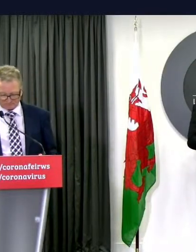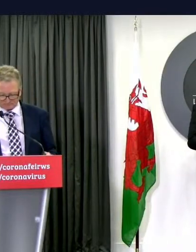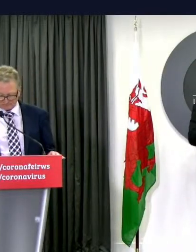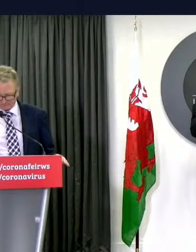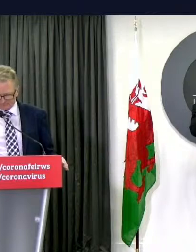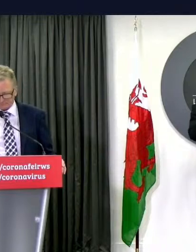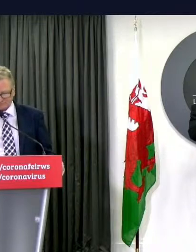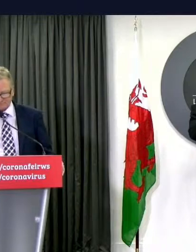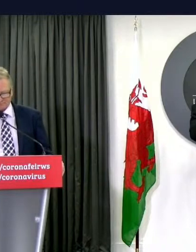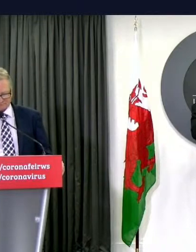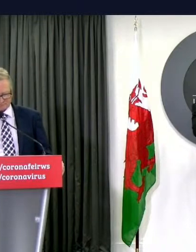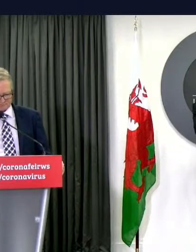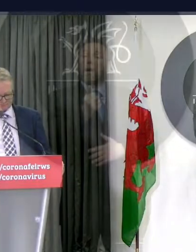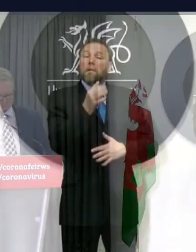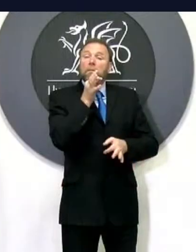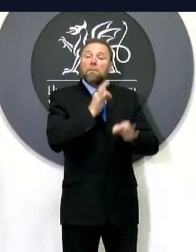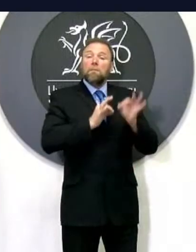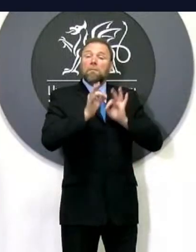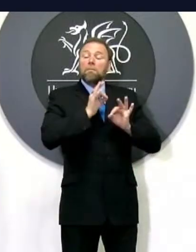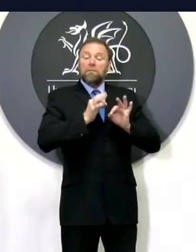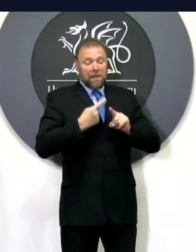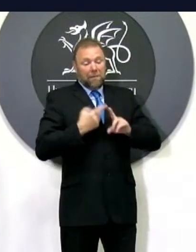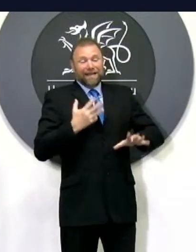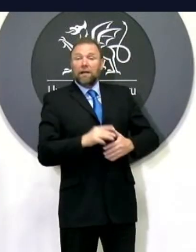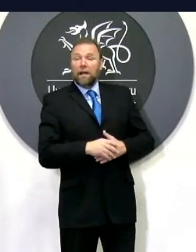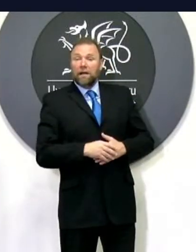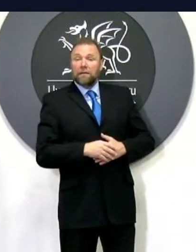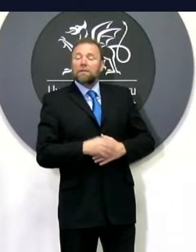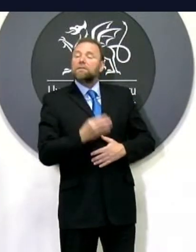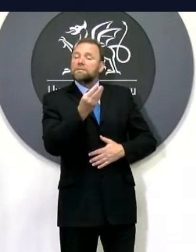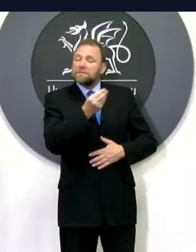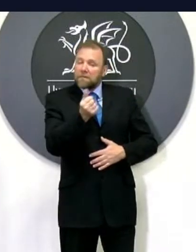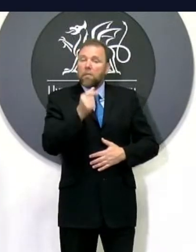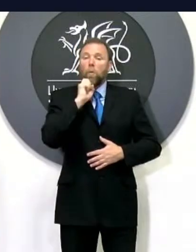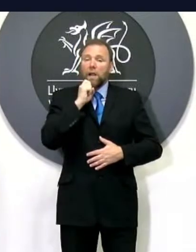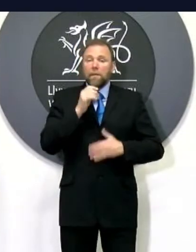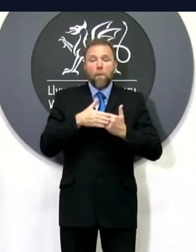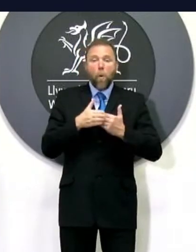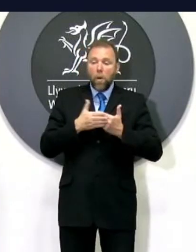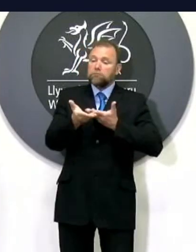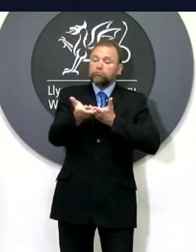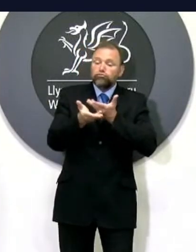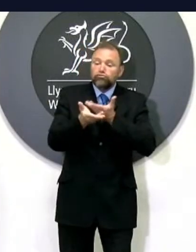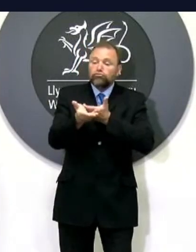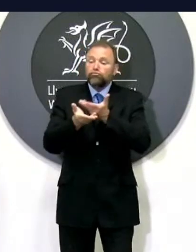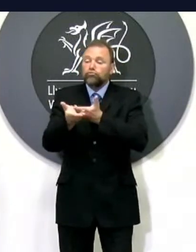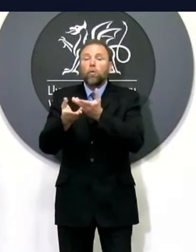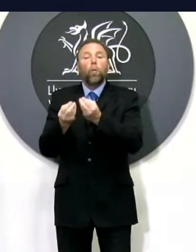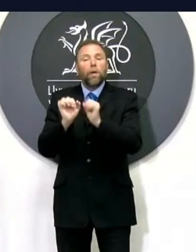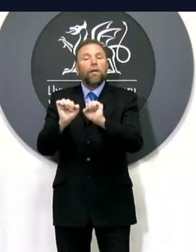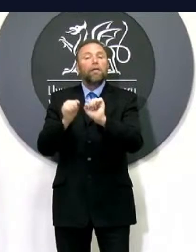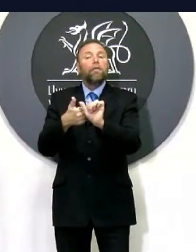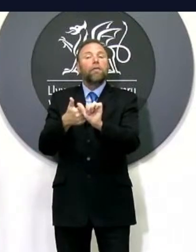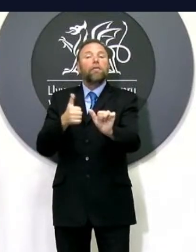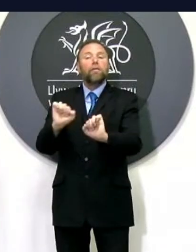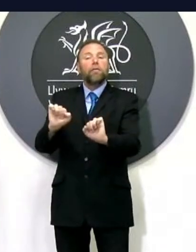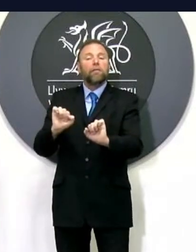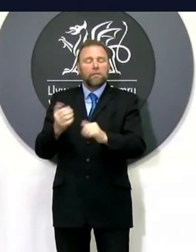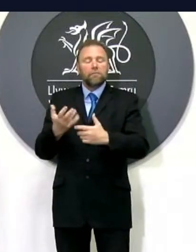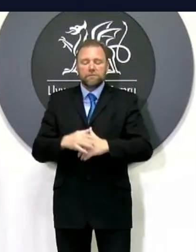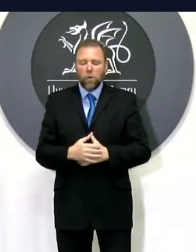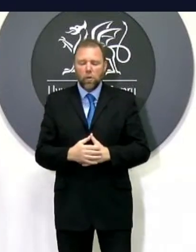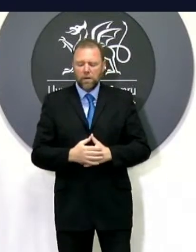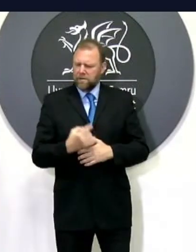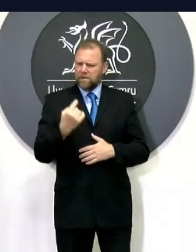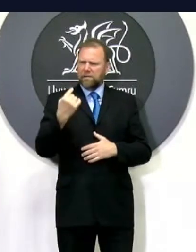them immediately, and others we will answer in consultation with the industry. Last time